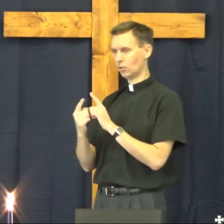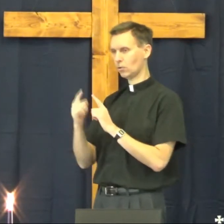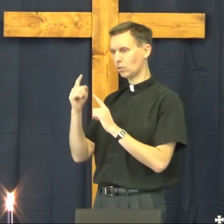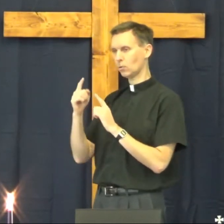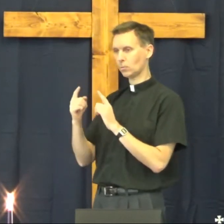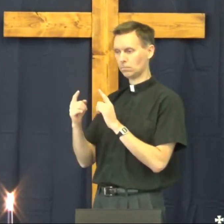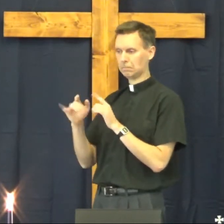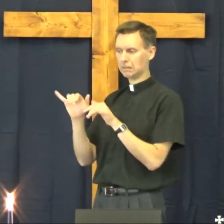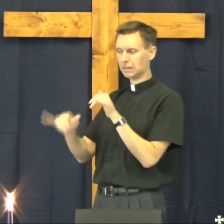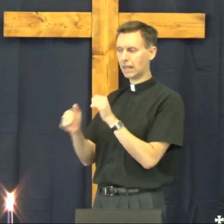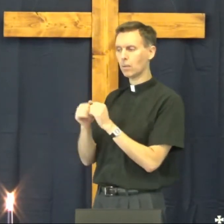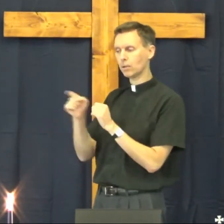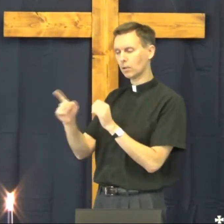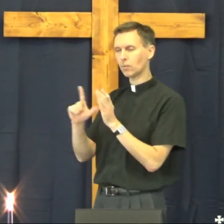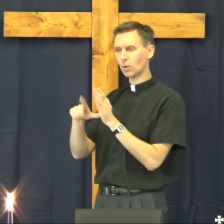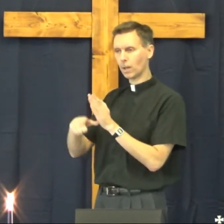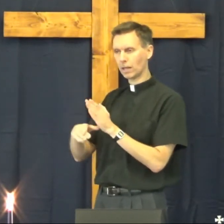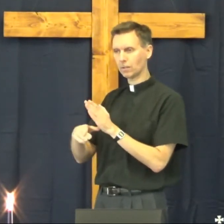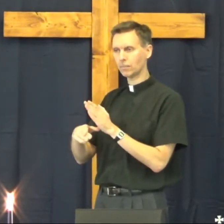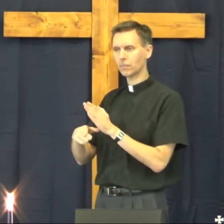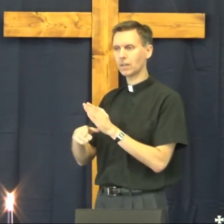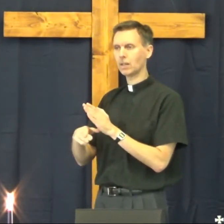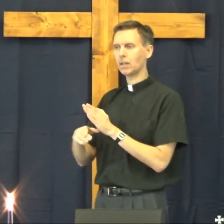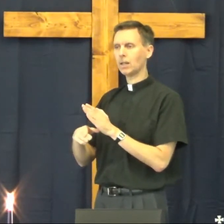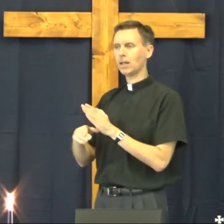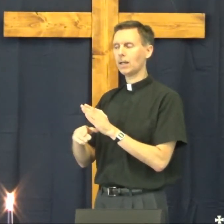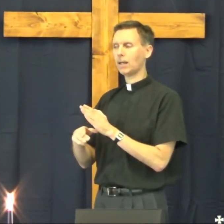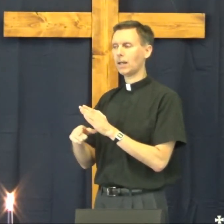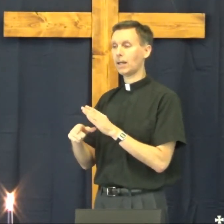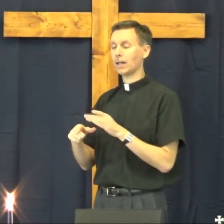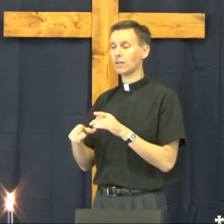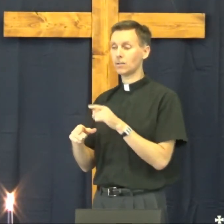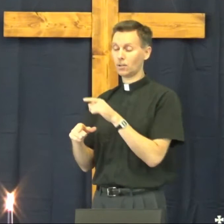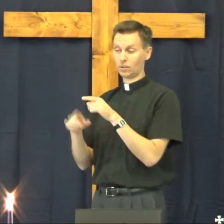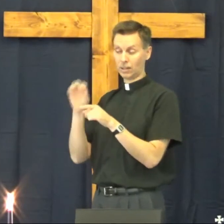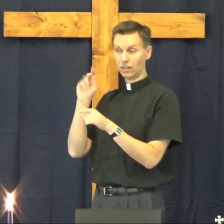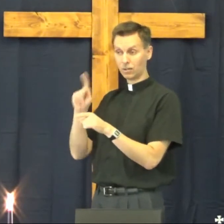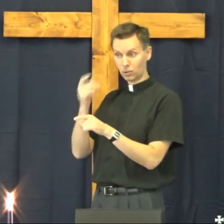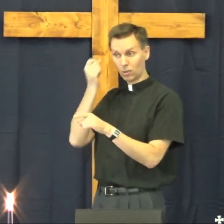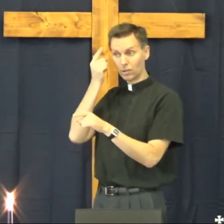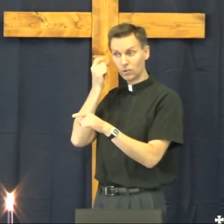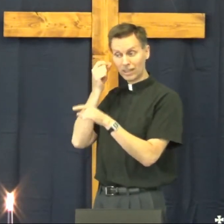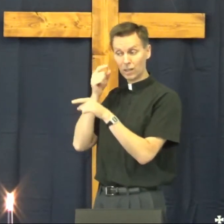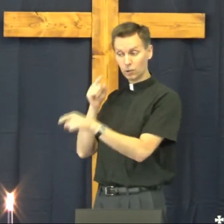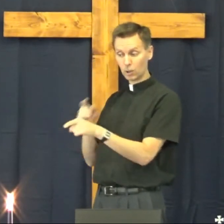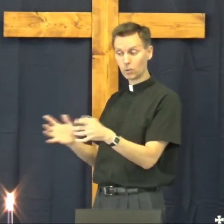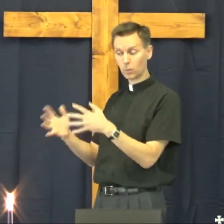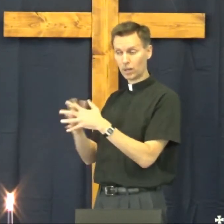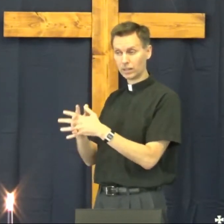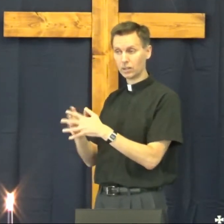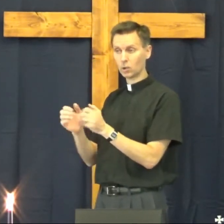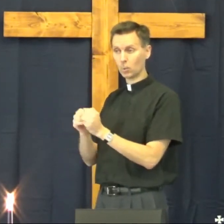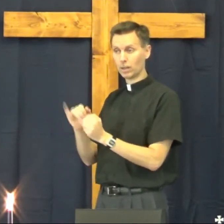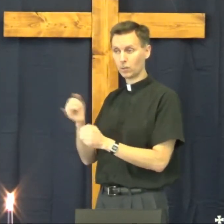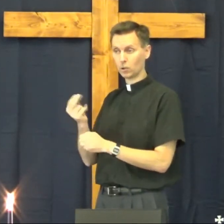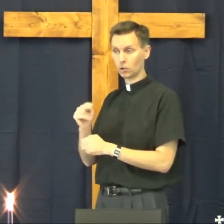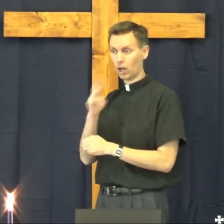to stay with her for a while. And, okay, so understand, she was pregnant with John